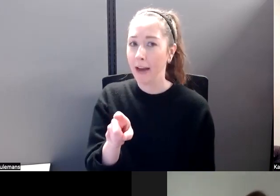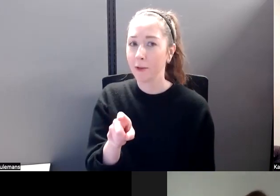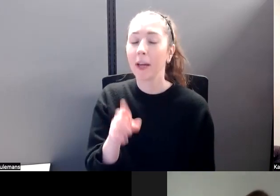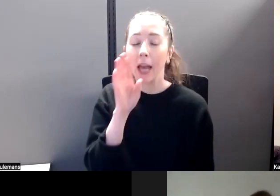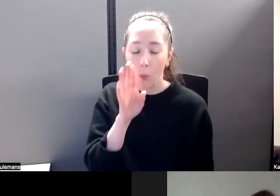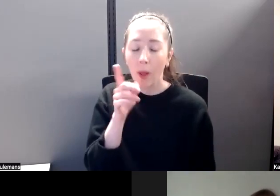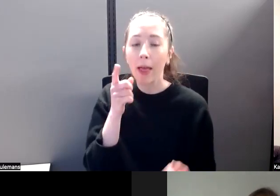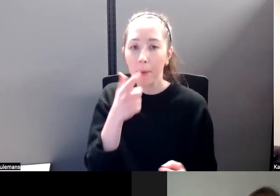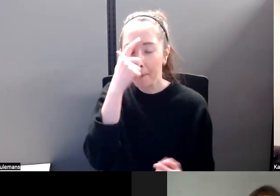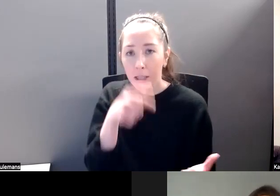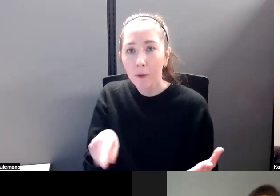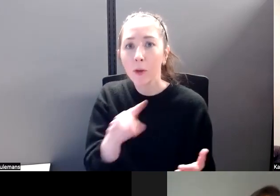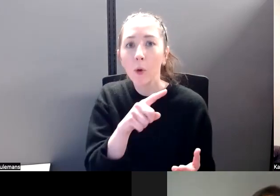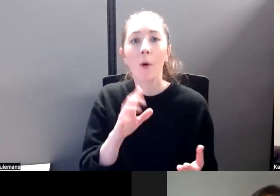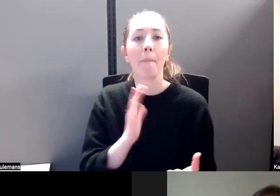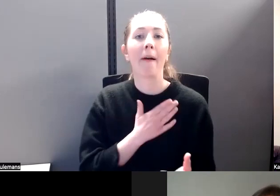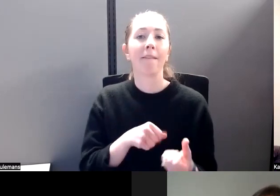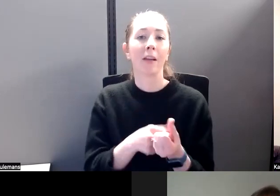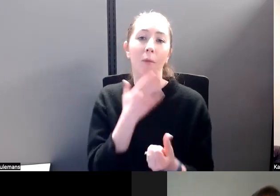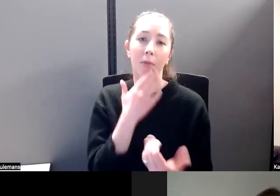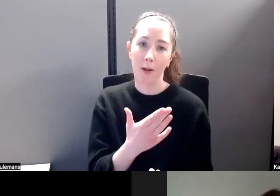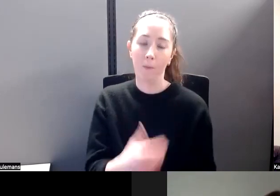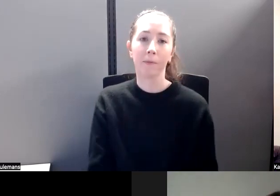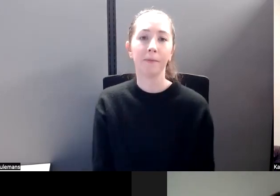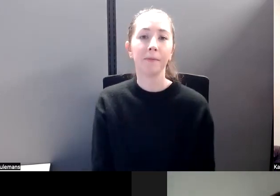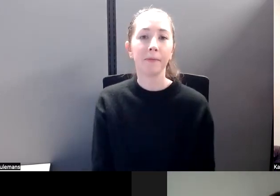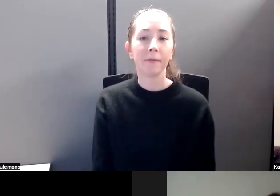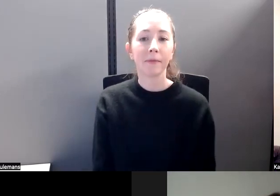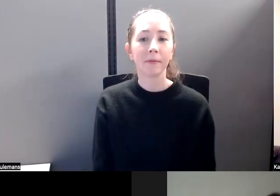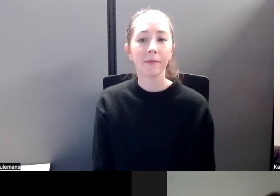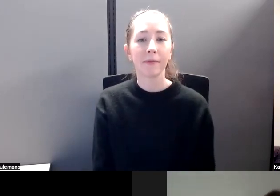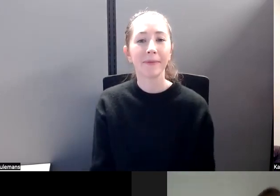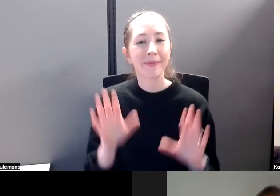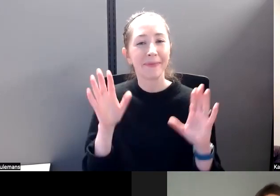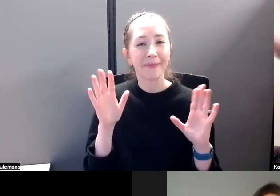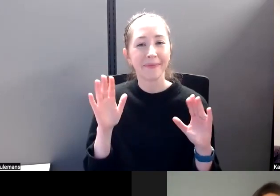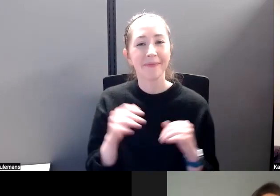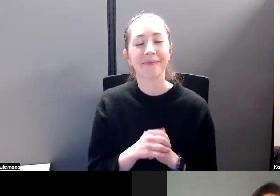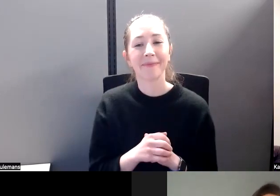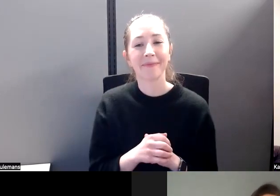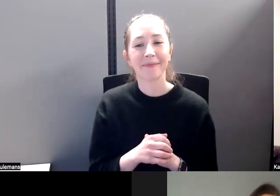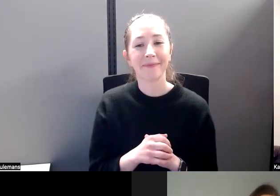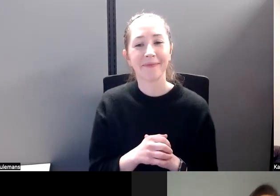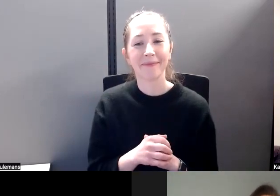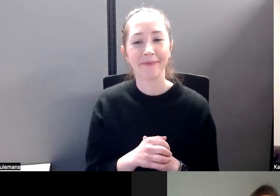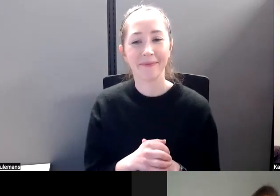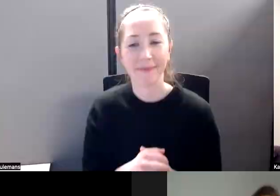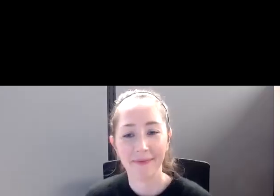It'll happen because of you guys. That's what's going to happen. So thank you. Have a great night. Thank you. Bye.